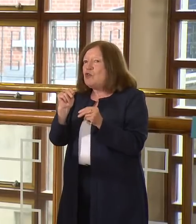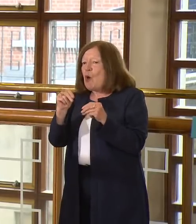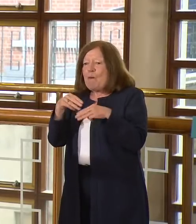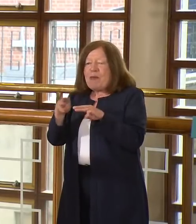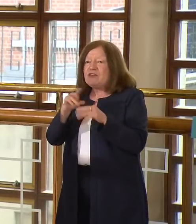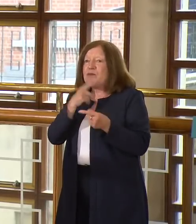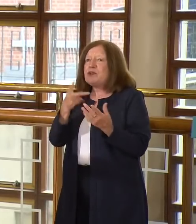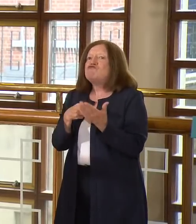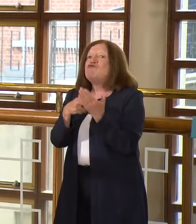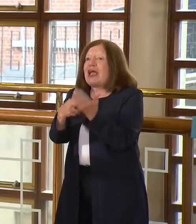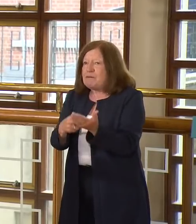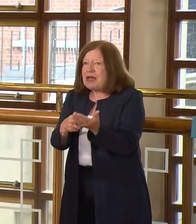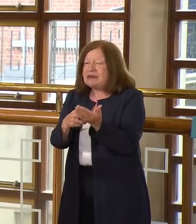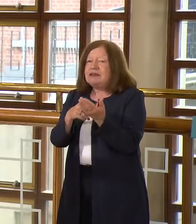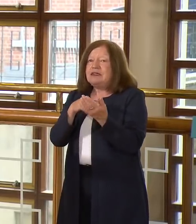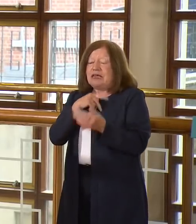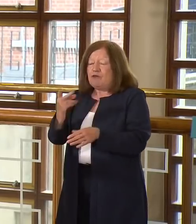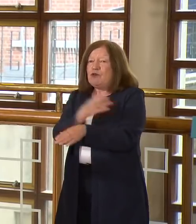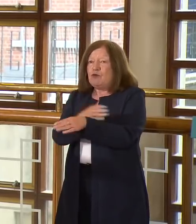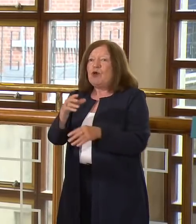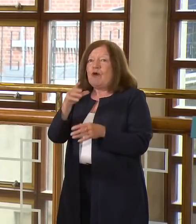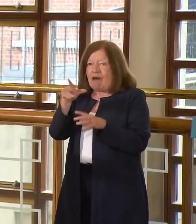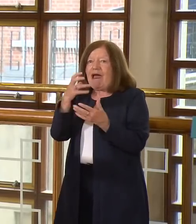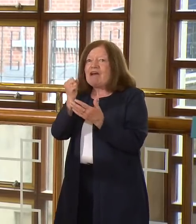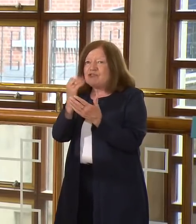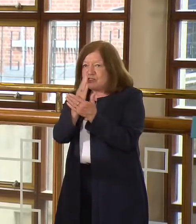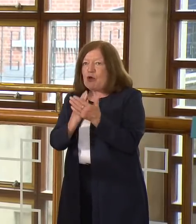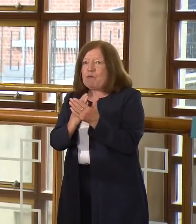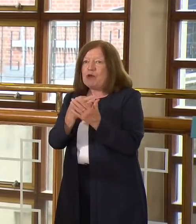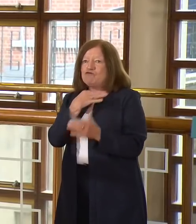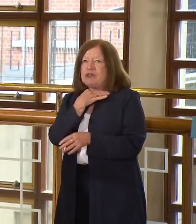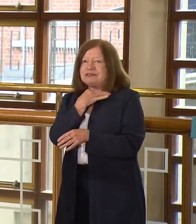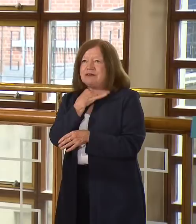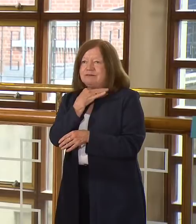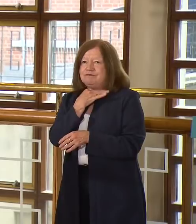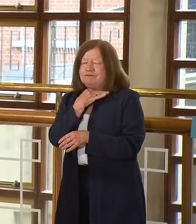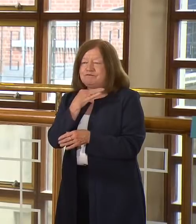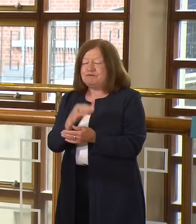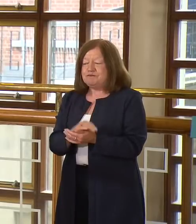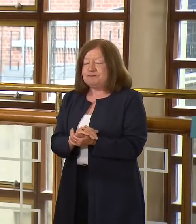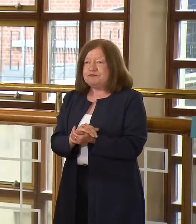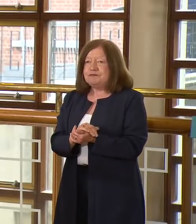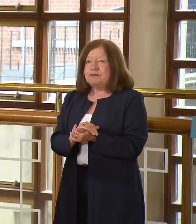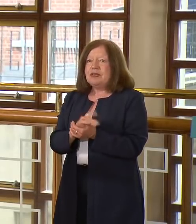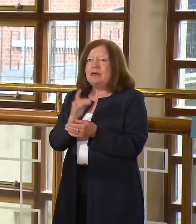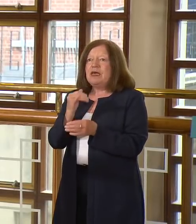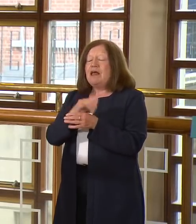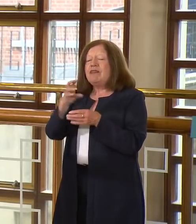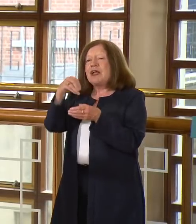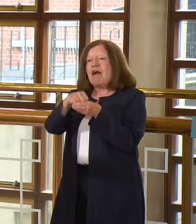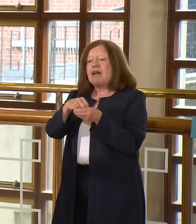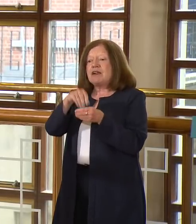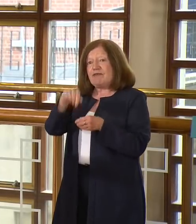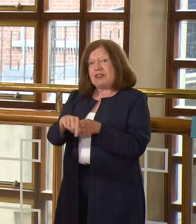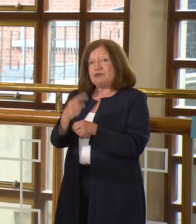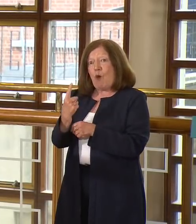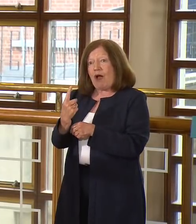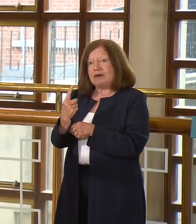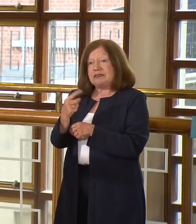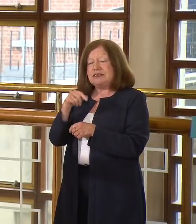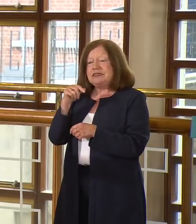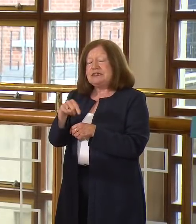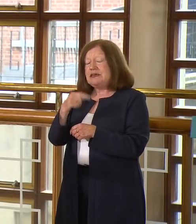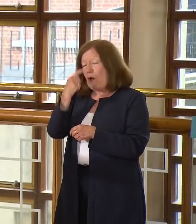being recommended and that's being commenced that doesn't carry with it some level of risk. In the context of this particular one,